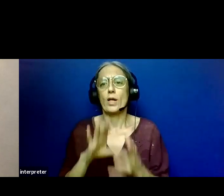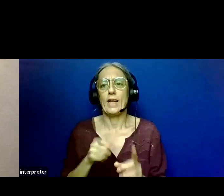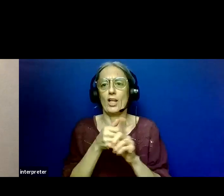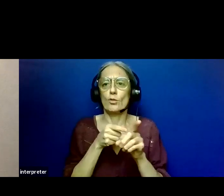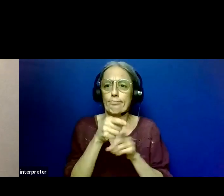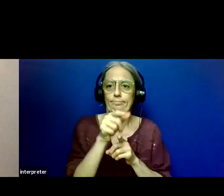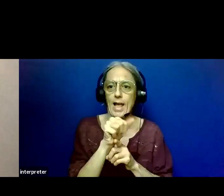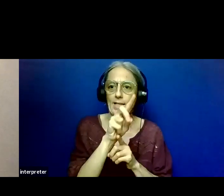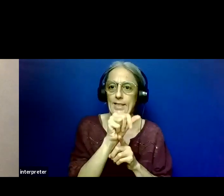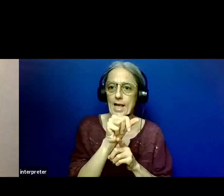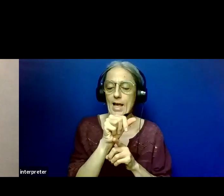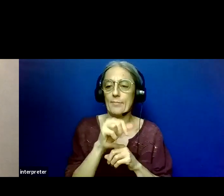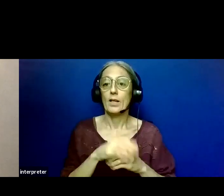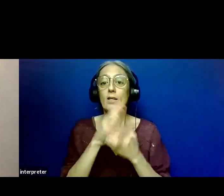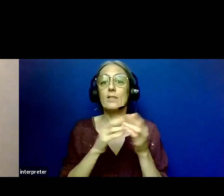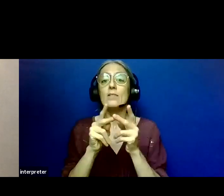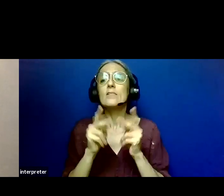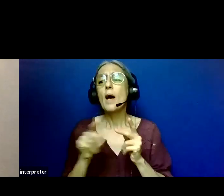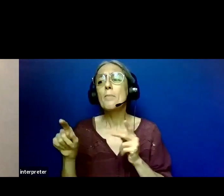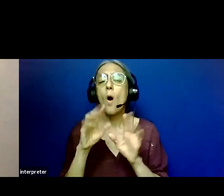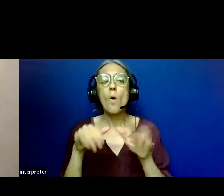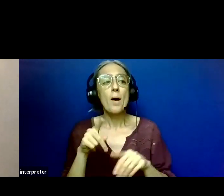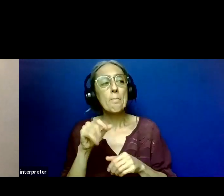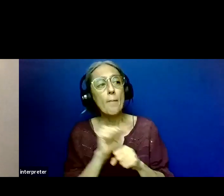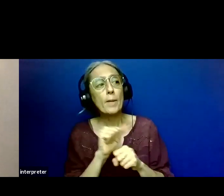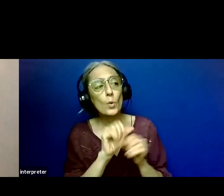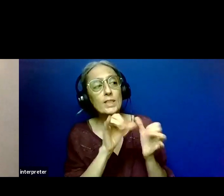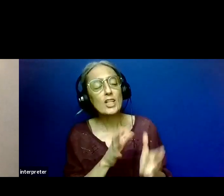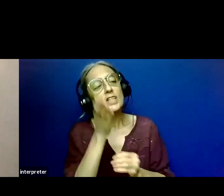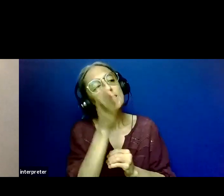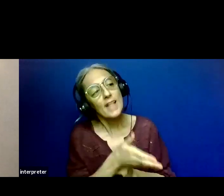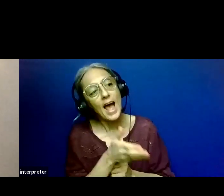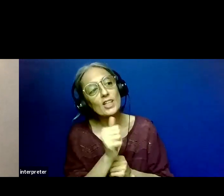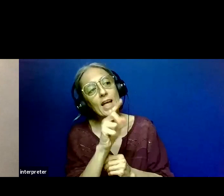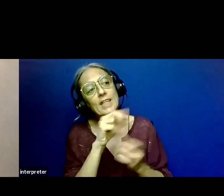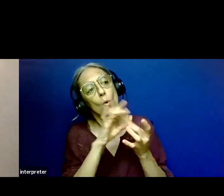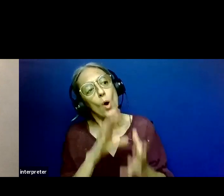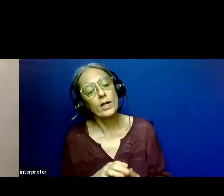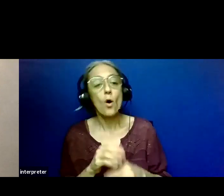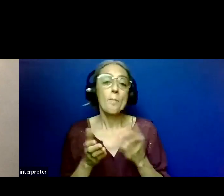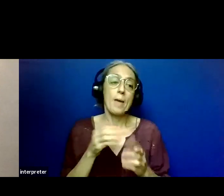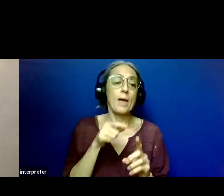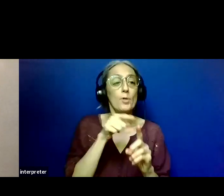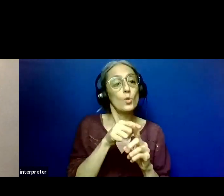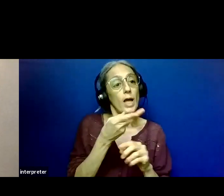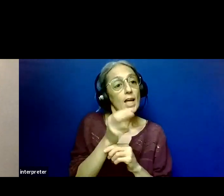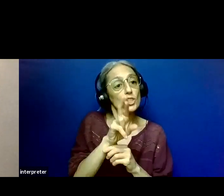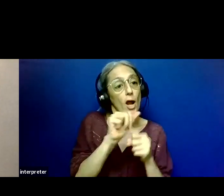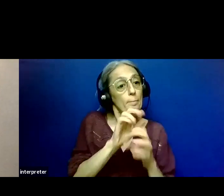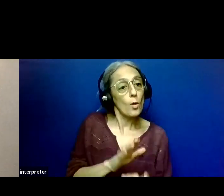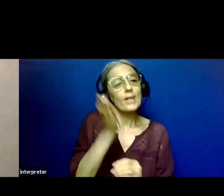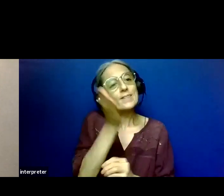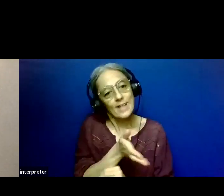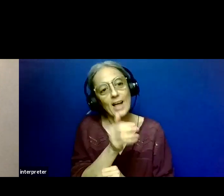places will say, okay, you're a public works engineer and you're also our ADA coordinator, or you're a human resources employee and you're also the ADA